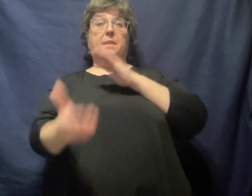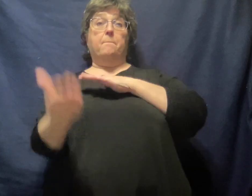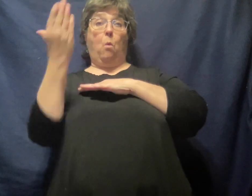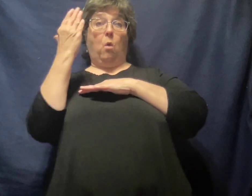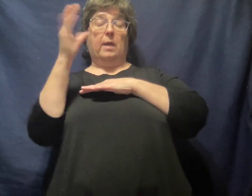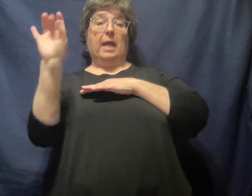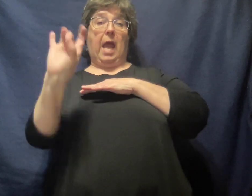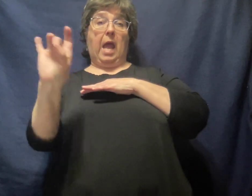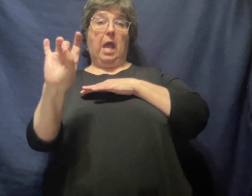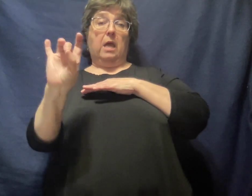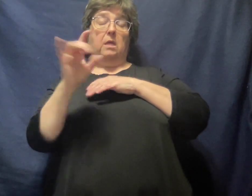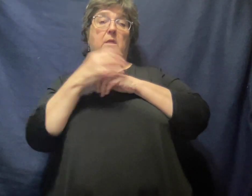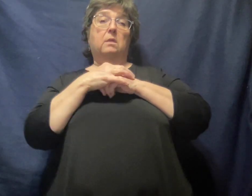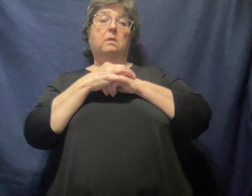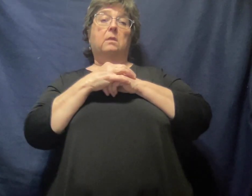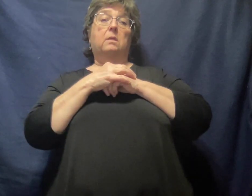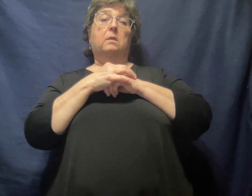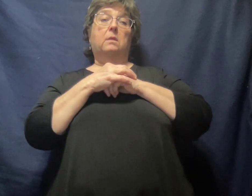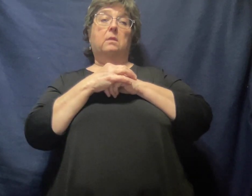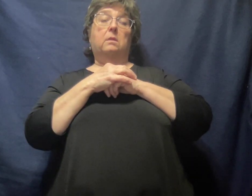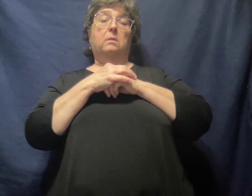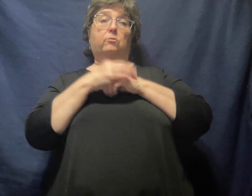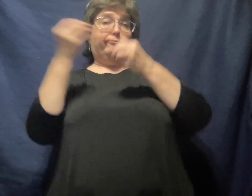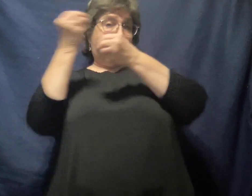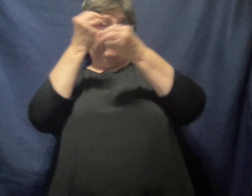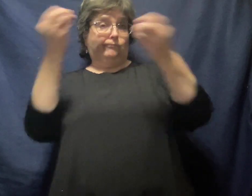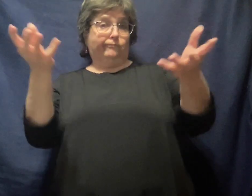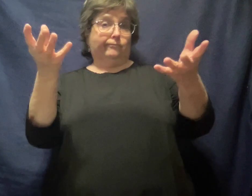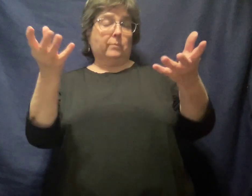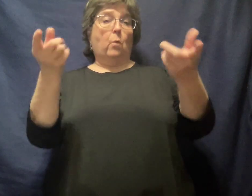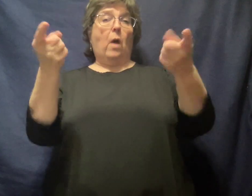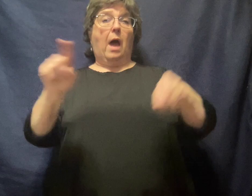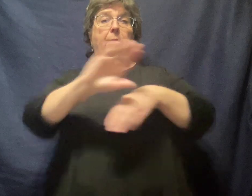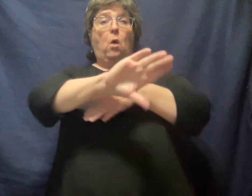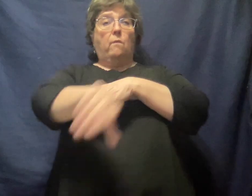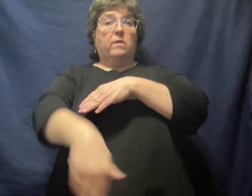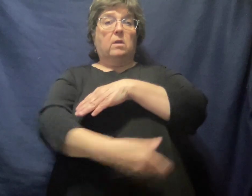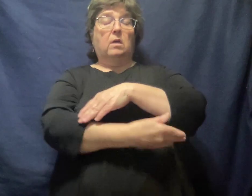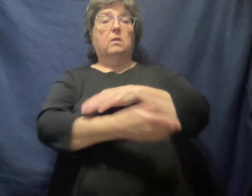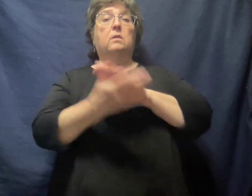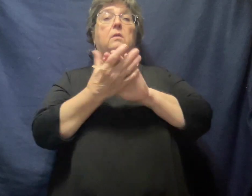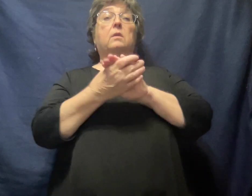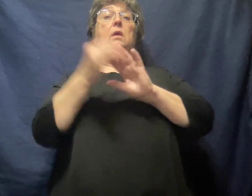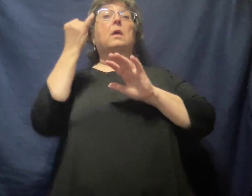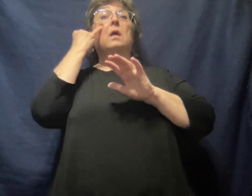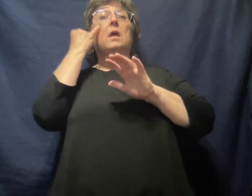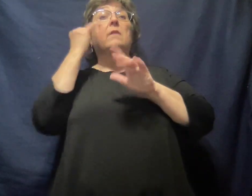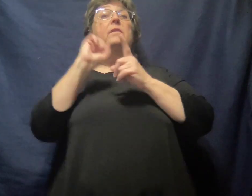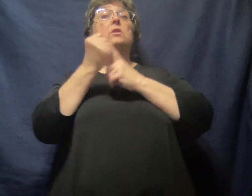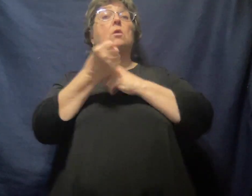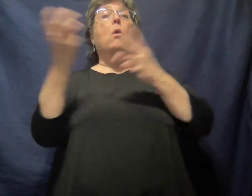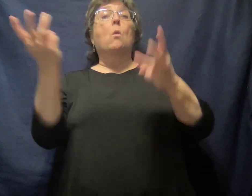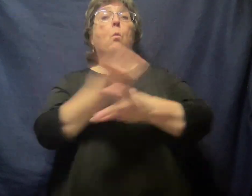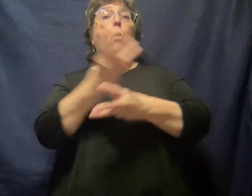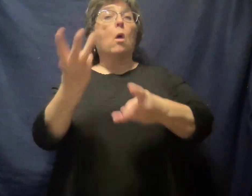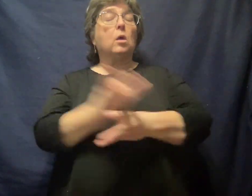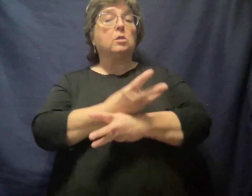tomorrow to update on what had occurred through the overnight hours. If conditions had worsened to a point where we needed to have additional